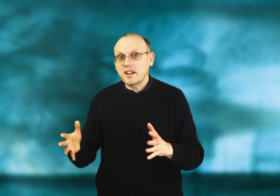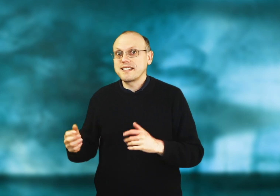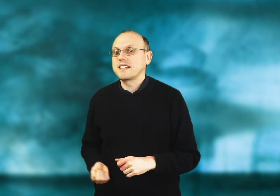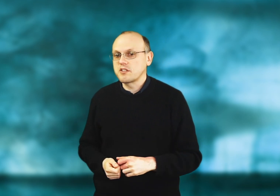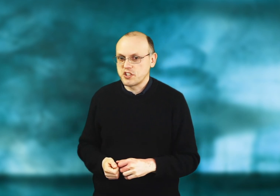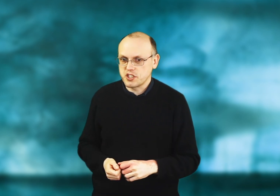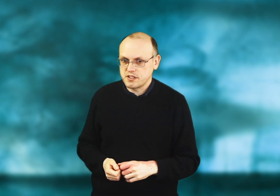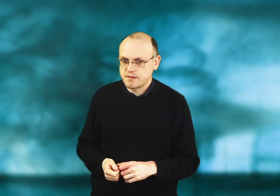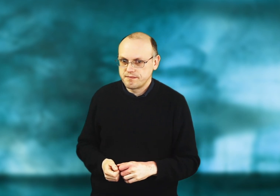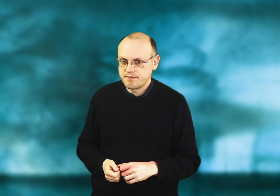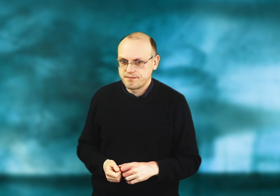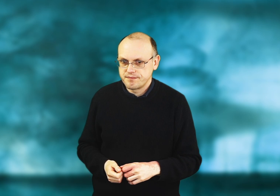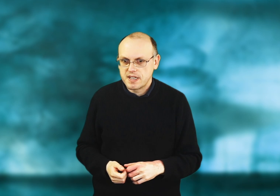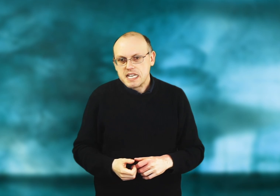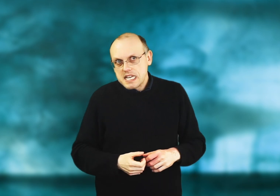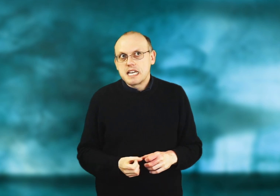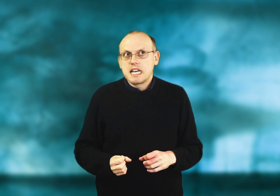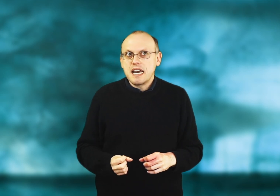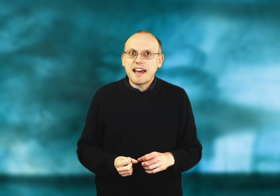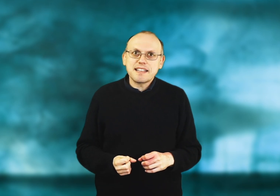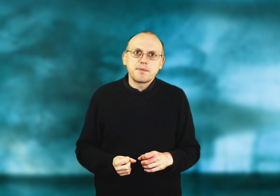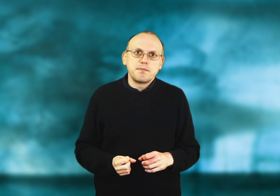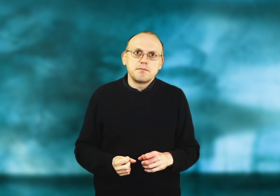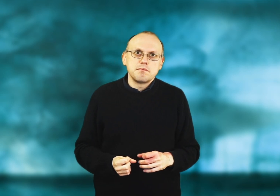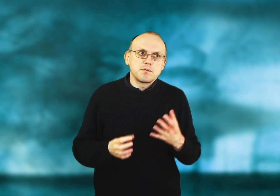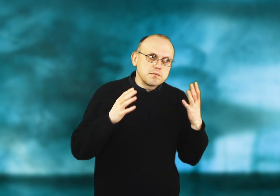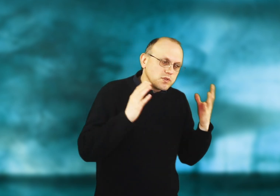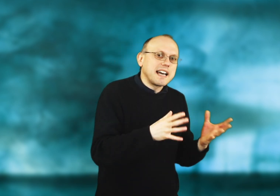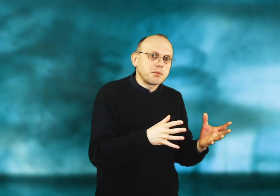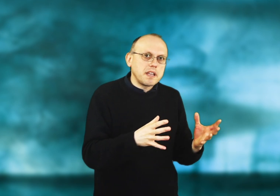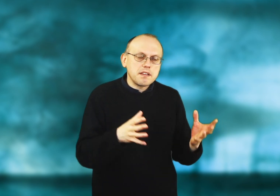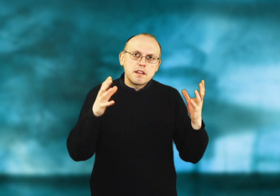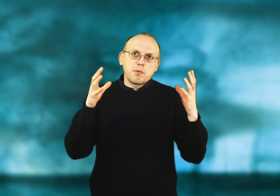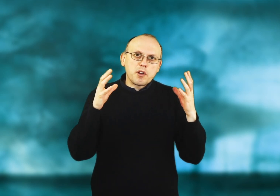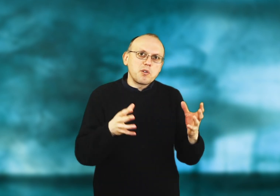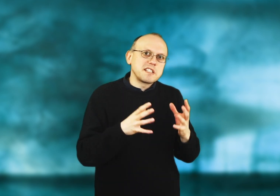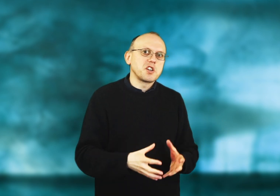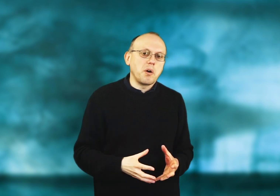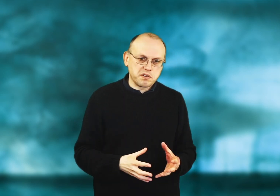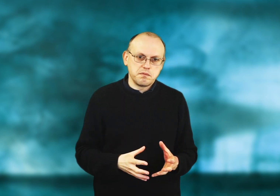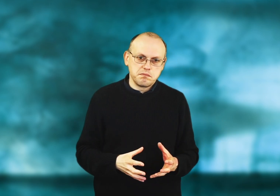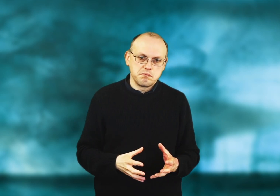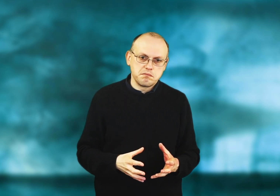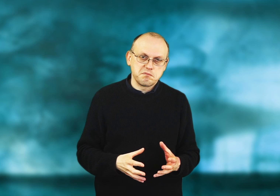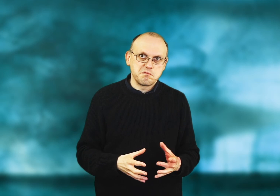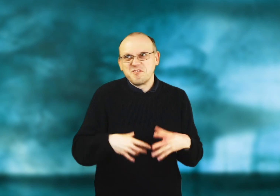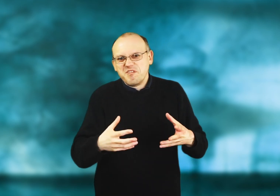coordinating conjunctions. And that, to start with, when the clause is short. Very